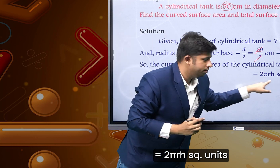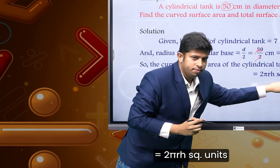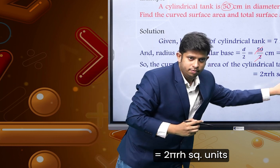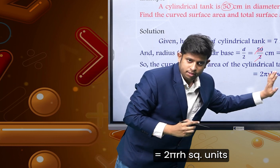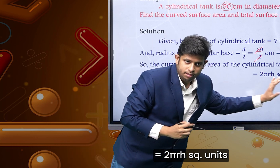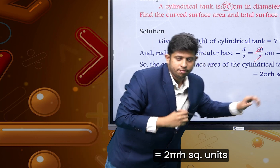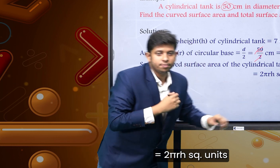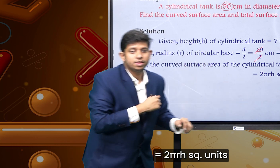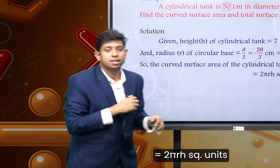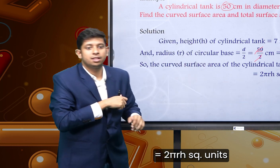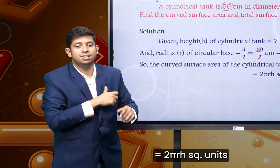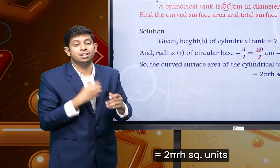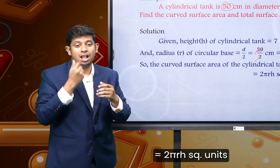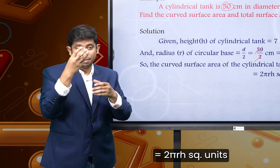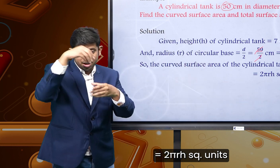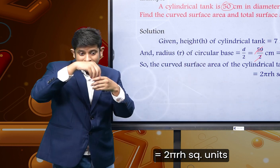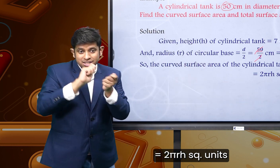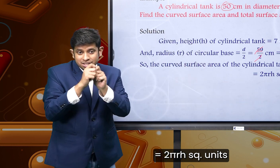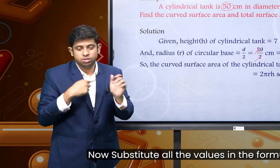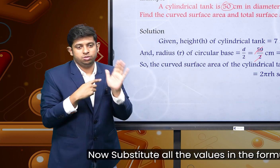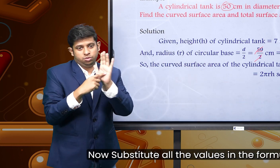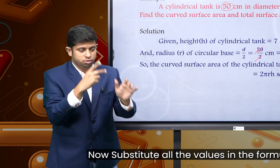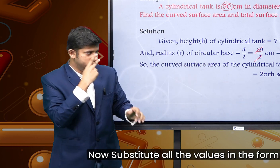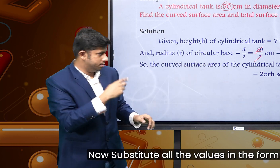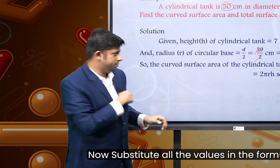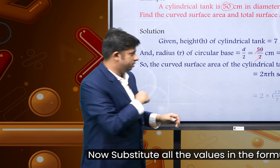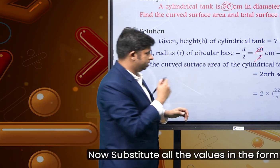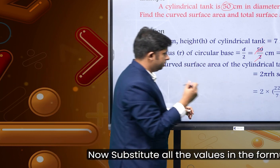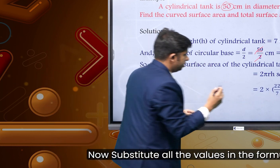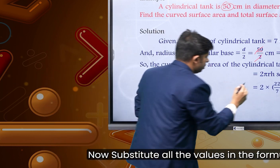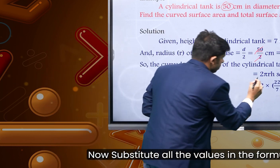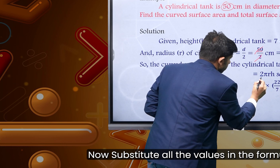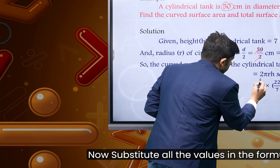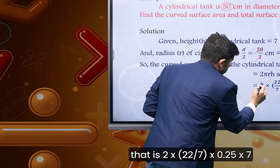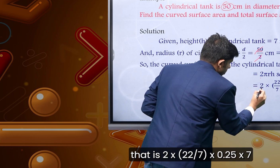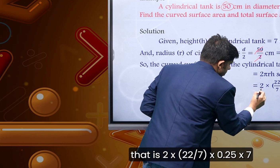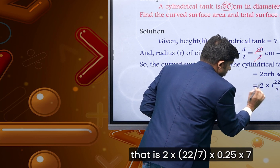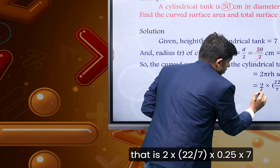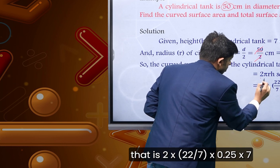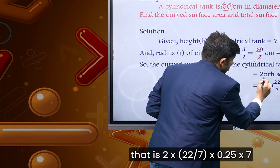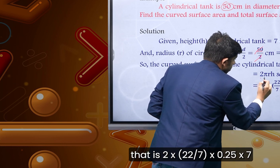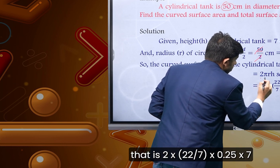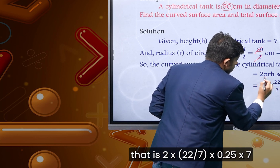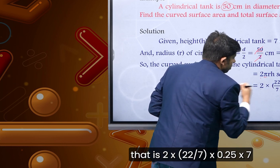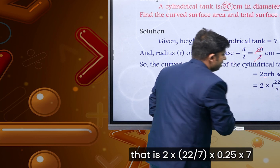units. Now substitute all the values in the formula. that is 2 into 22 by 7